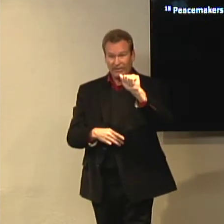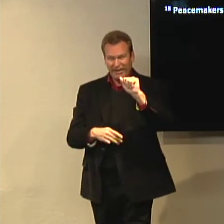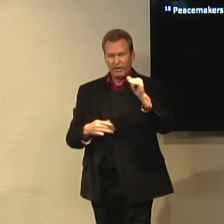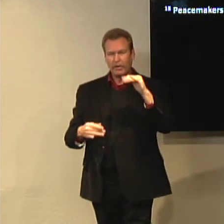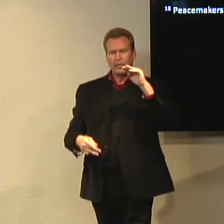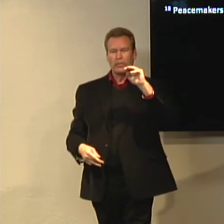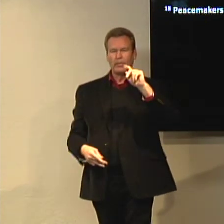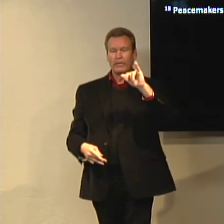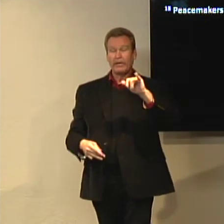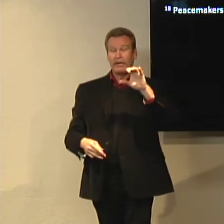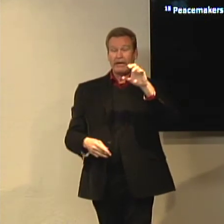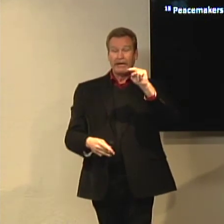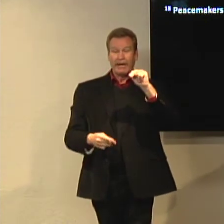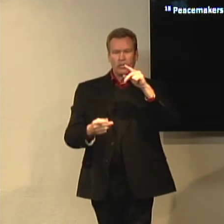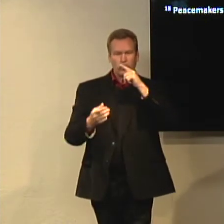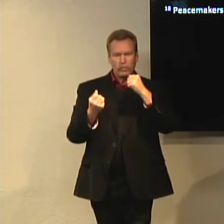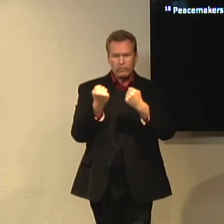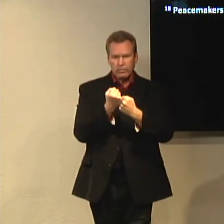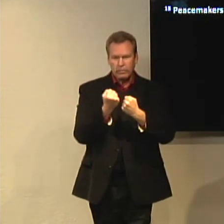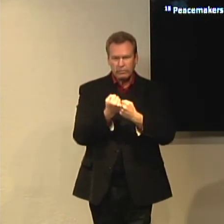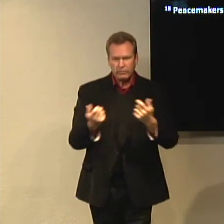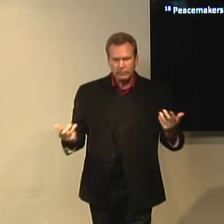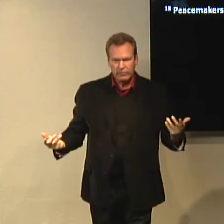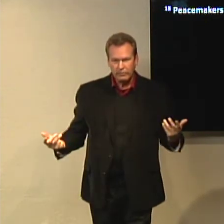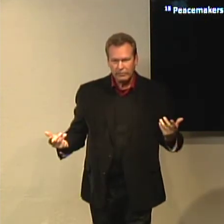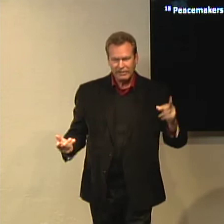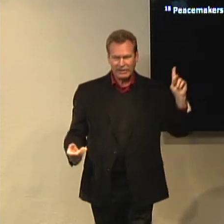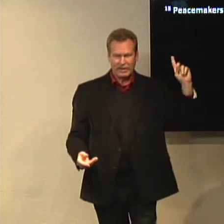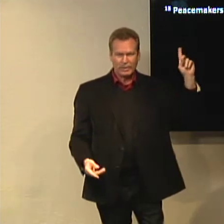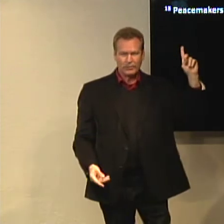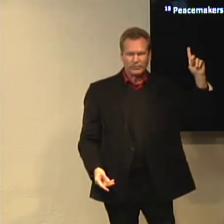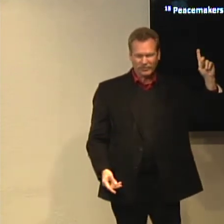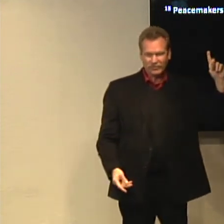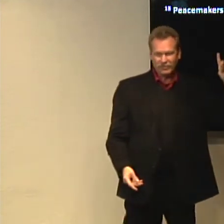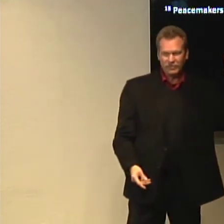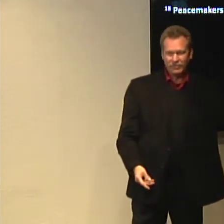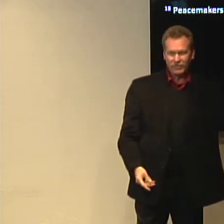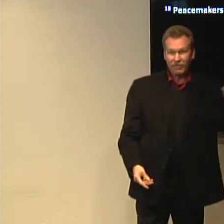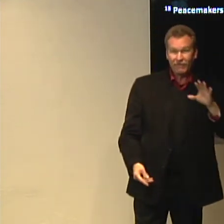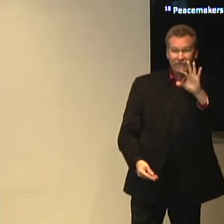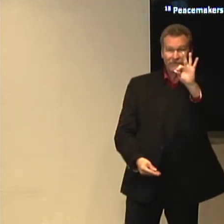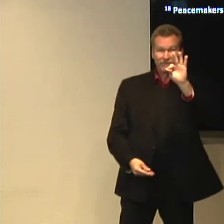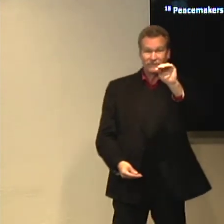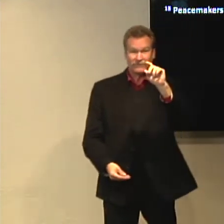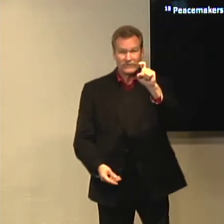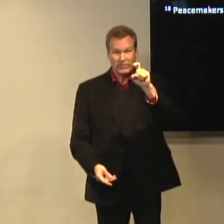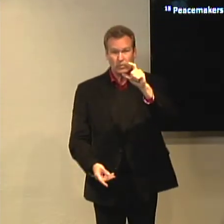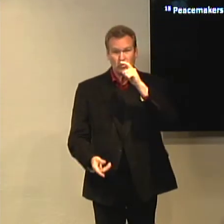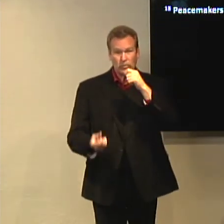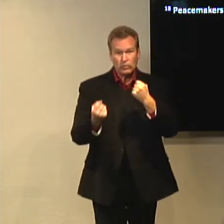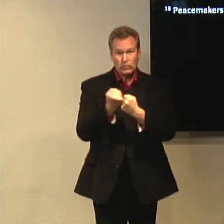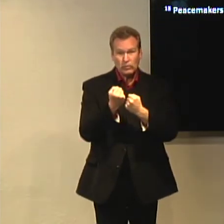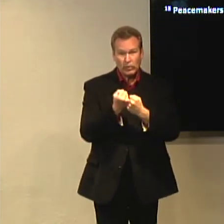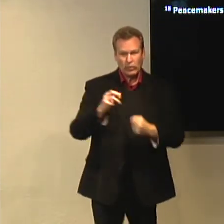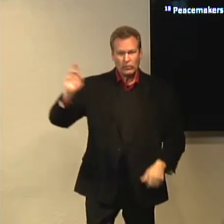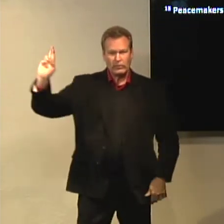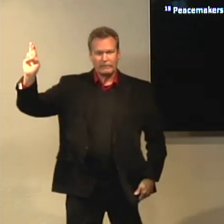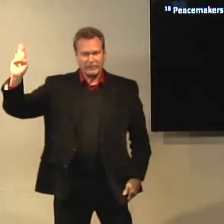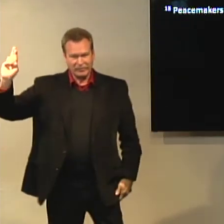now, in the media, and the media supports it too. Maybe they support the Democrats,